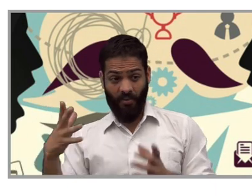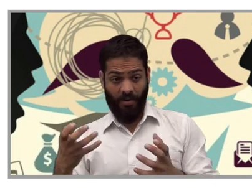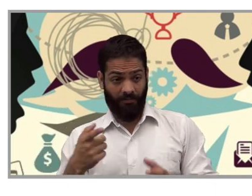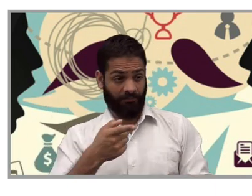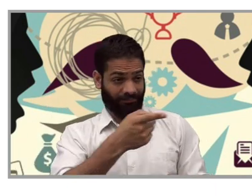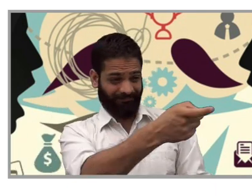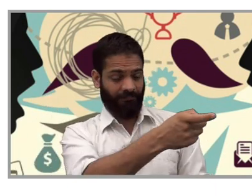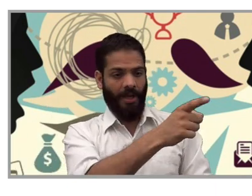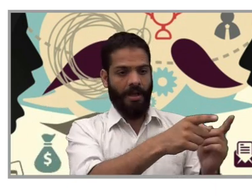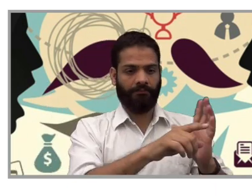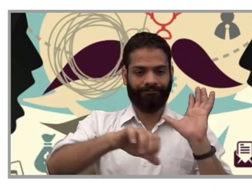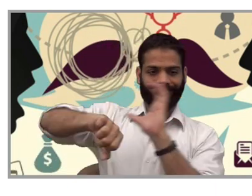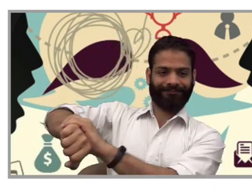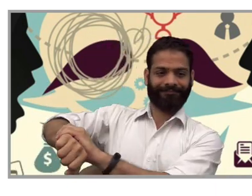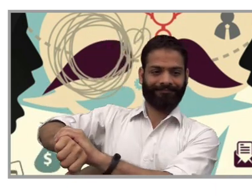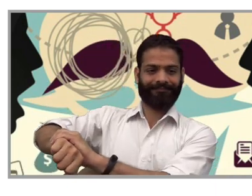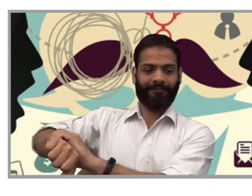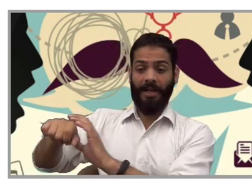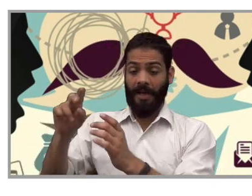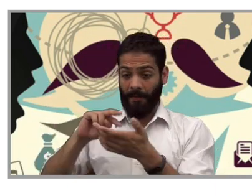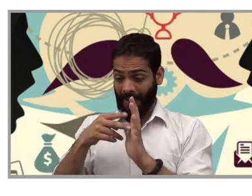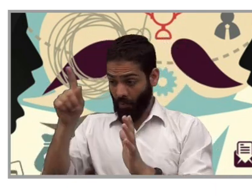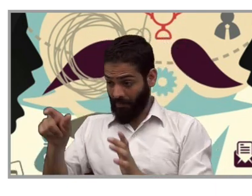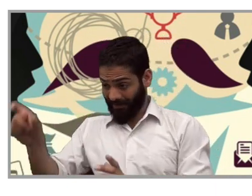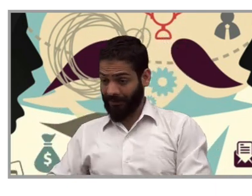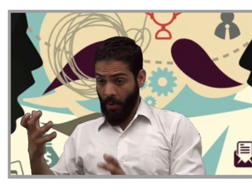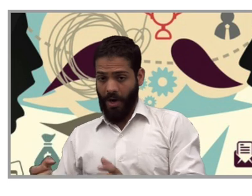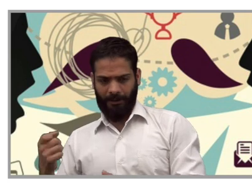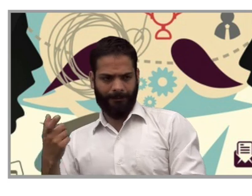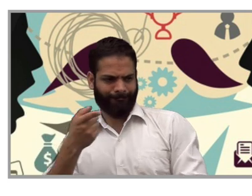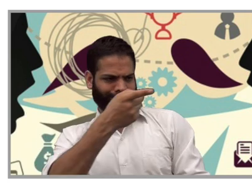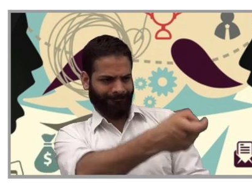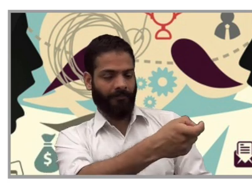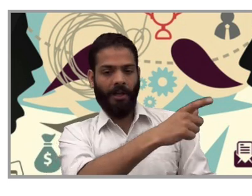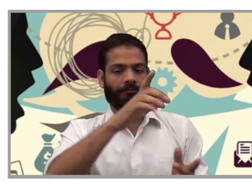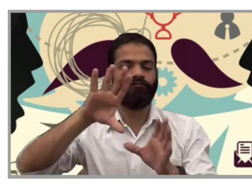Sibhaji catch. Here shoot would be in inquietive aspect.